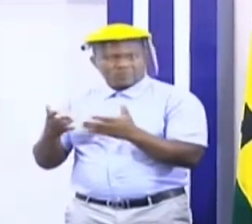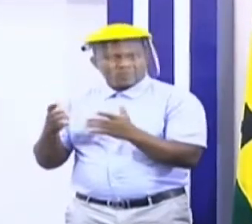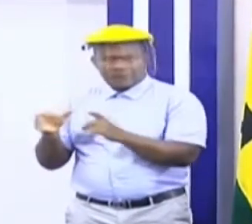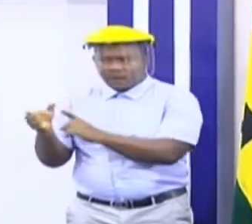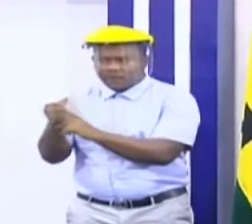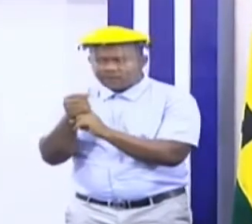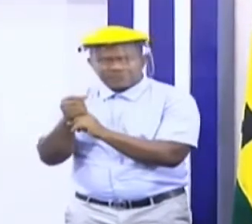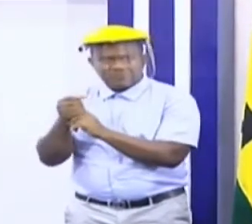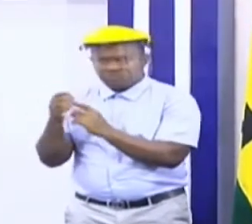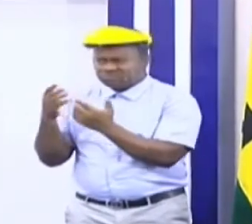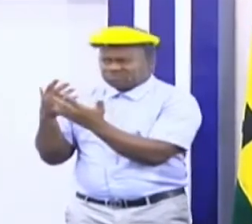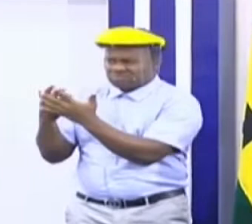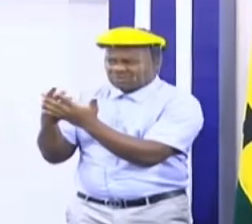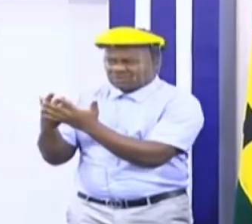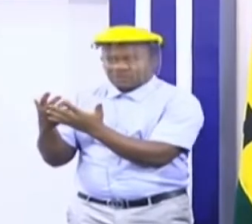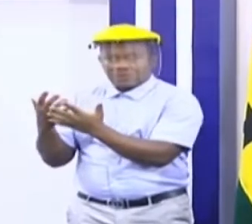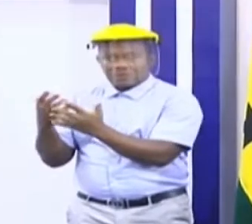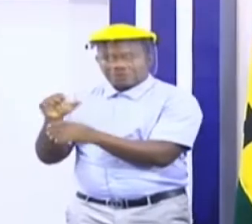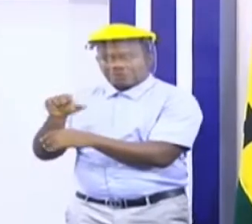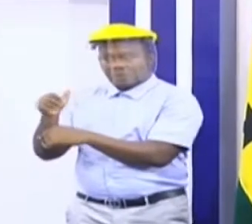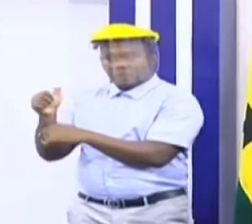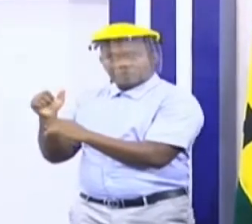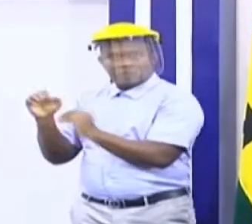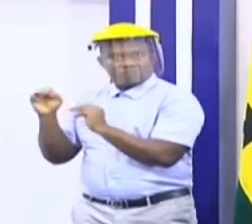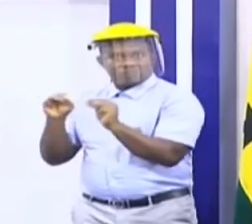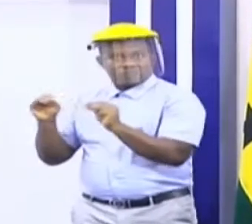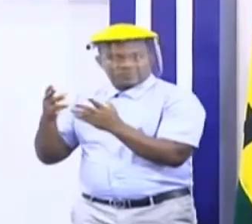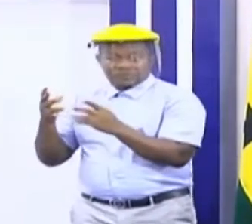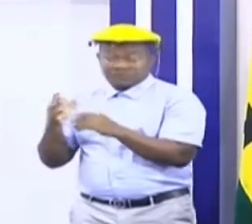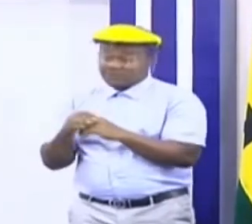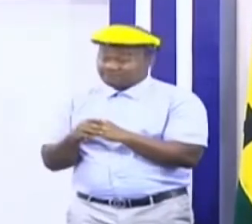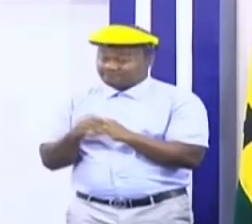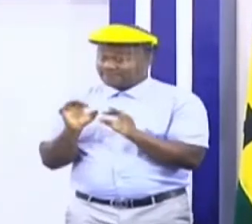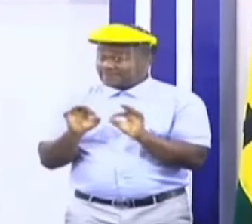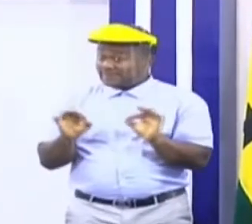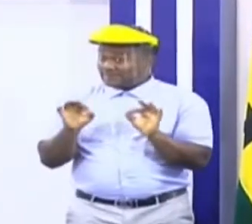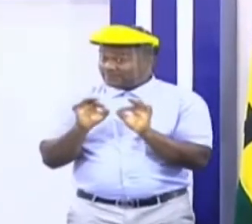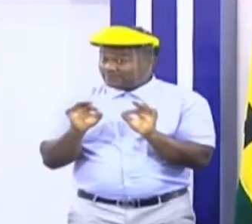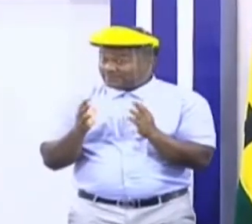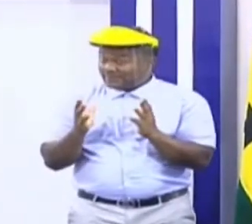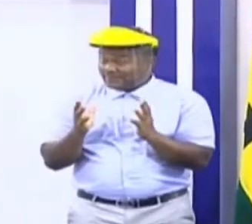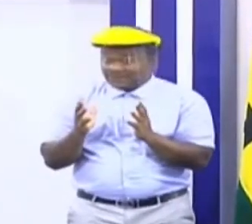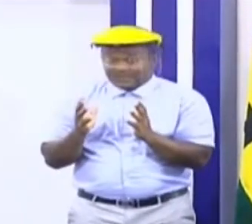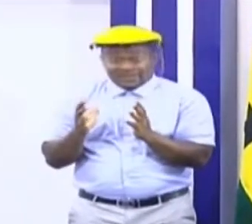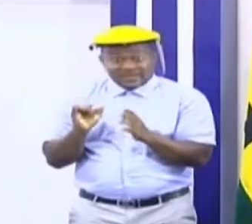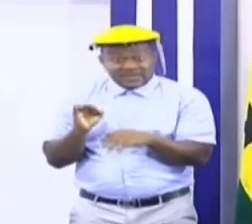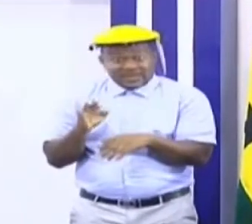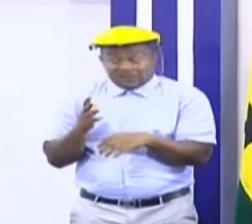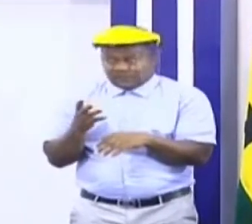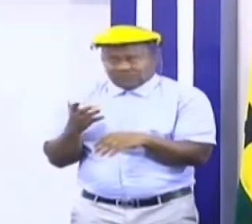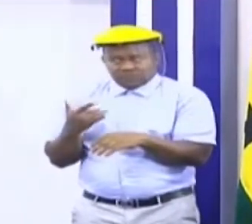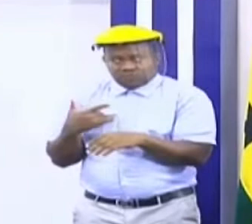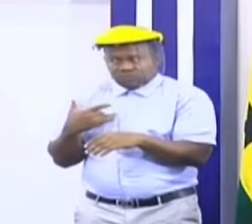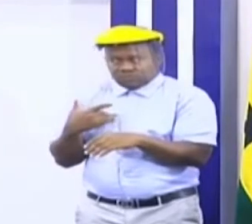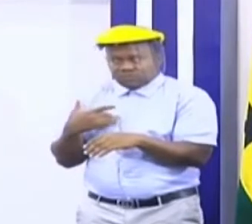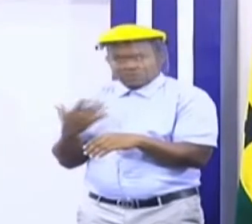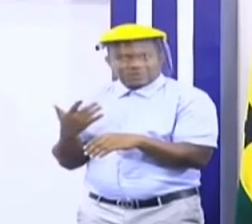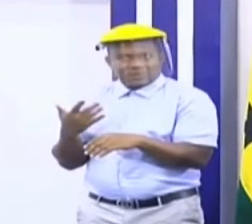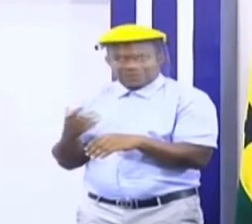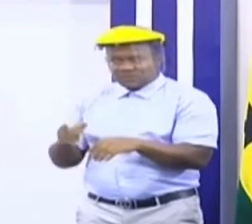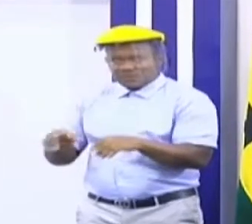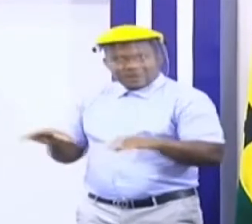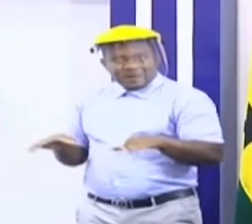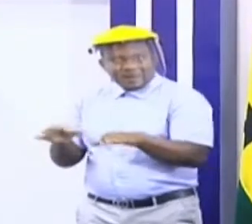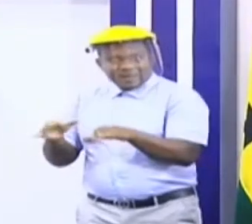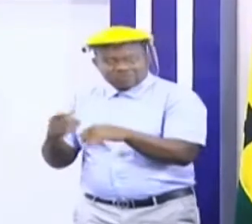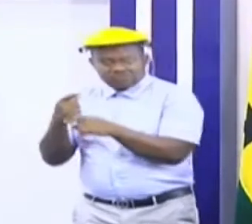custody and related matters are very sensitive and therefore are not handled with the normal dispatch